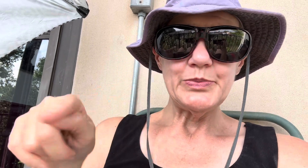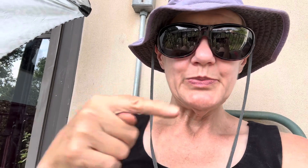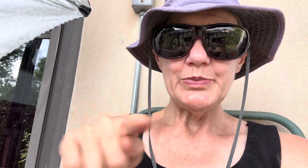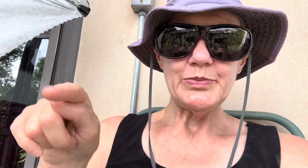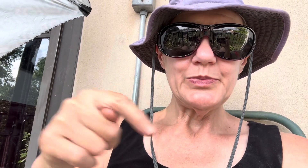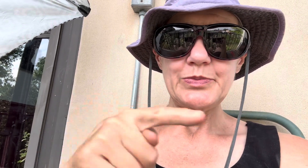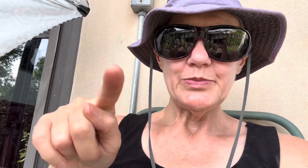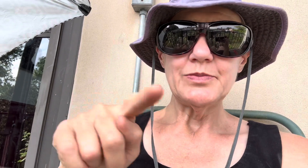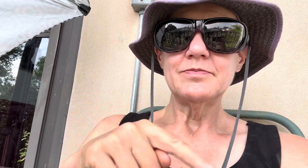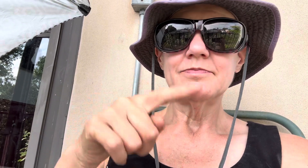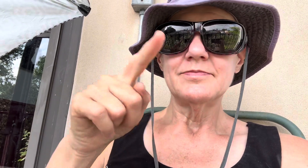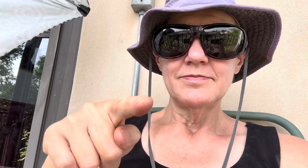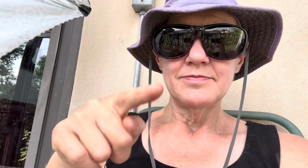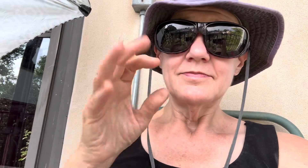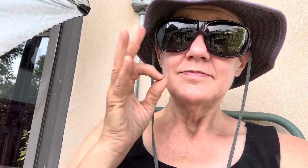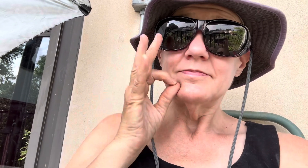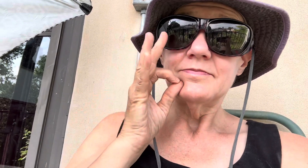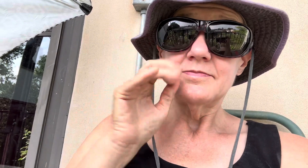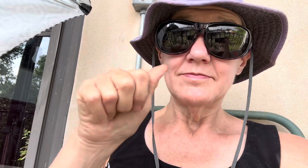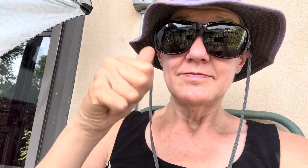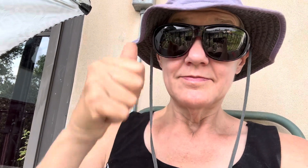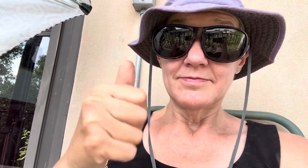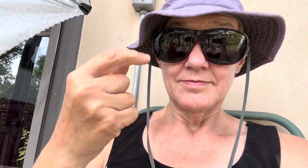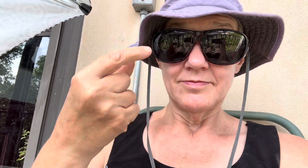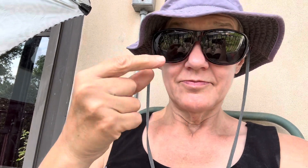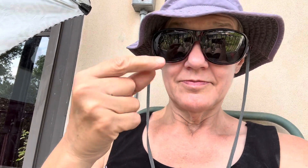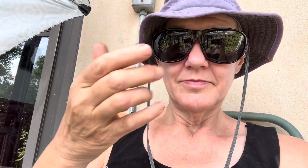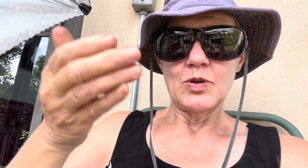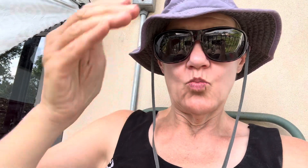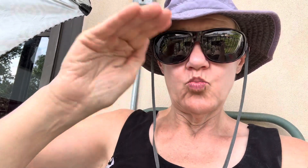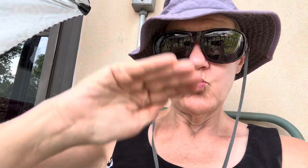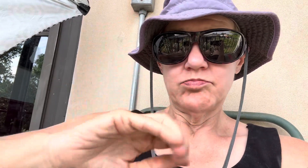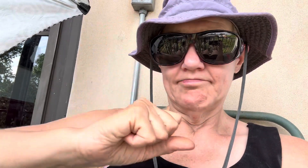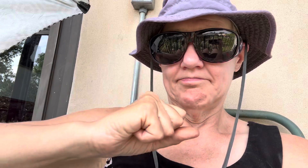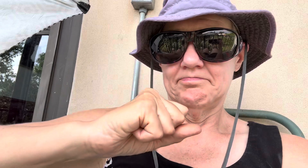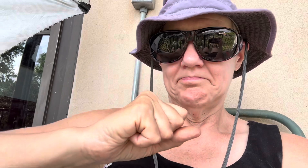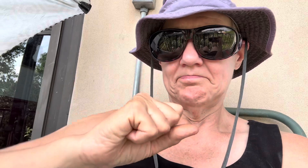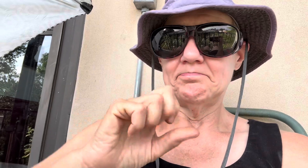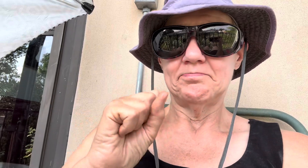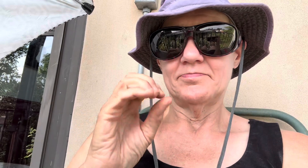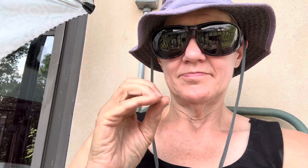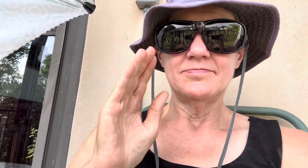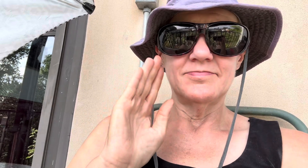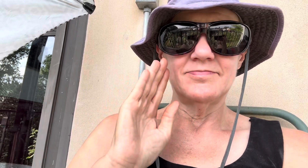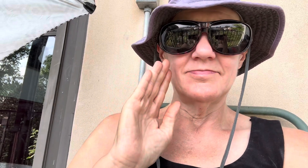to be pollinated, but then once everything's pollinated, I can close them up and get a better harvest.